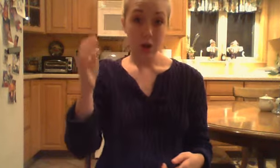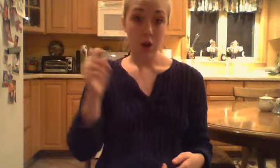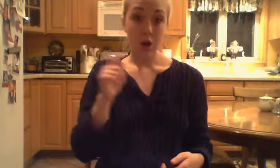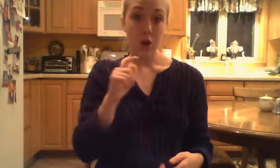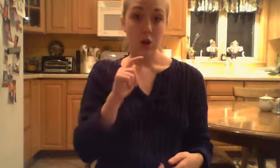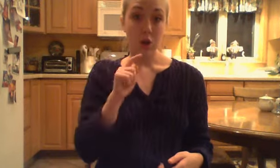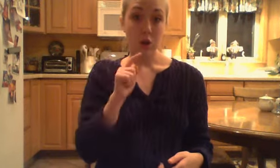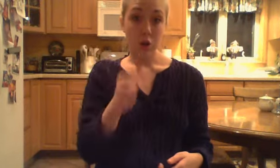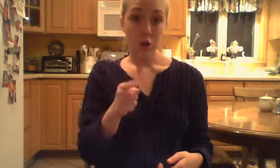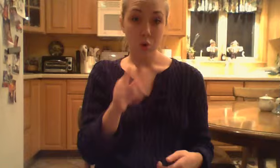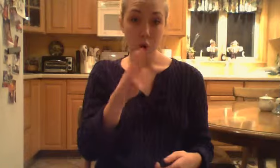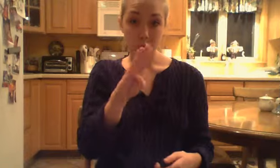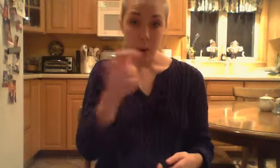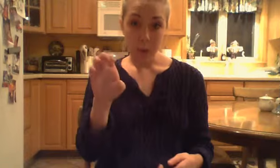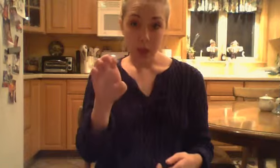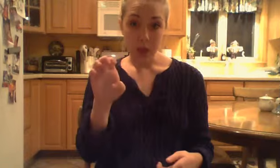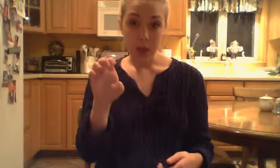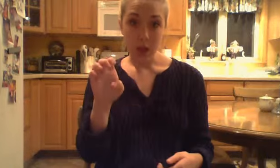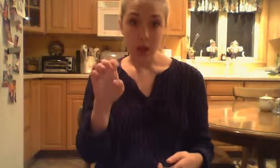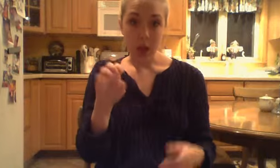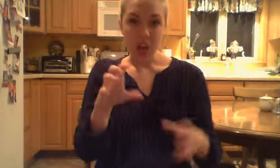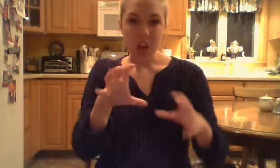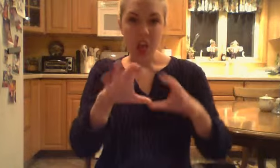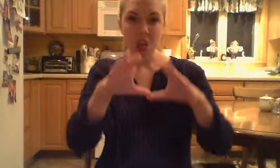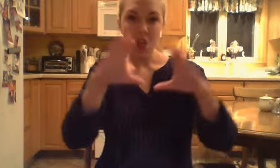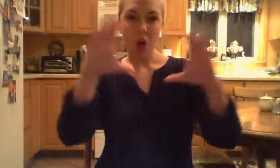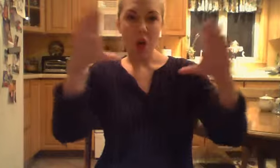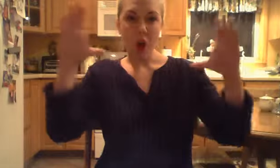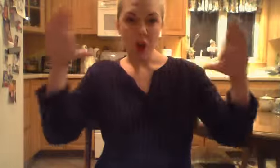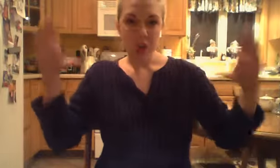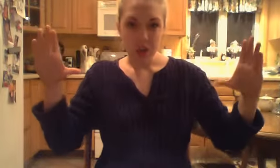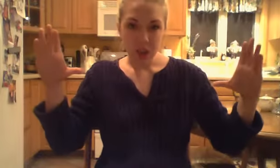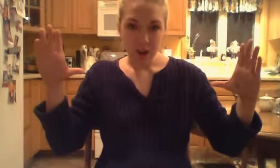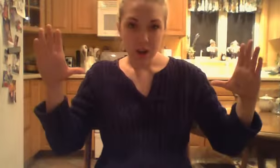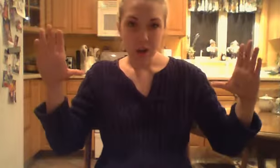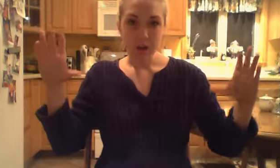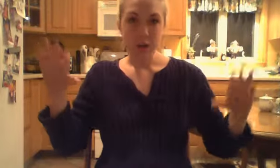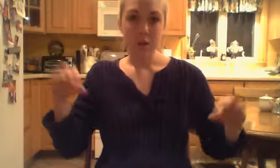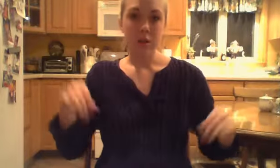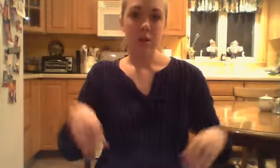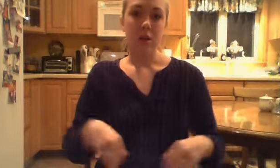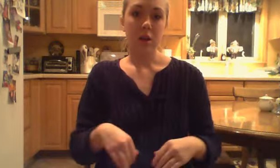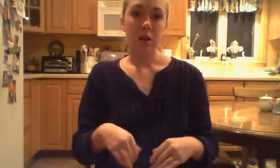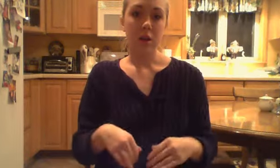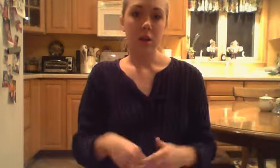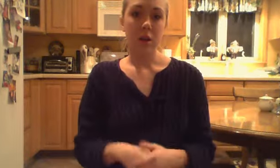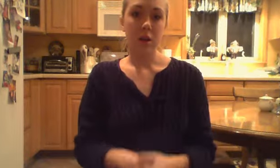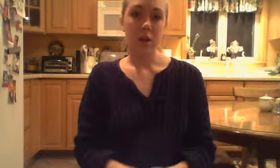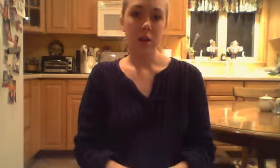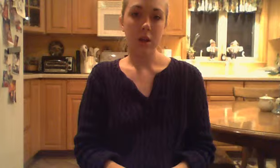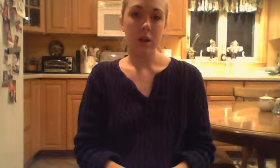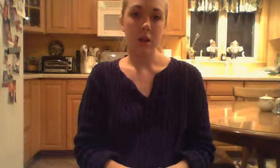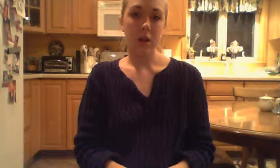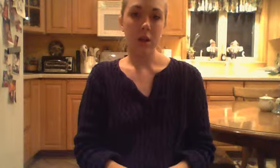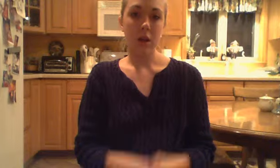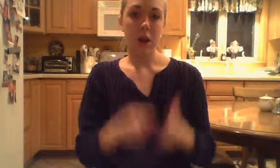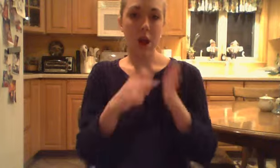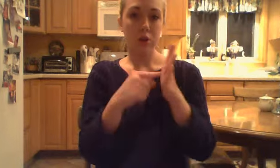it so big that it becomes abstract on your paper. Okay? I'll show you some examples. You take a flower.